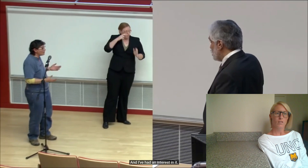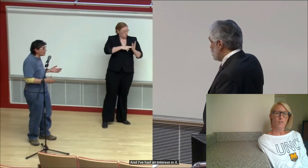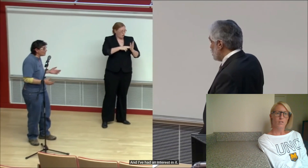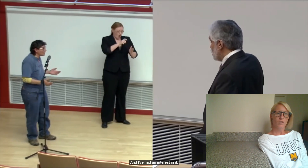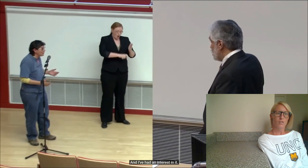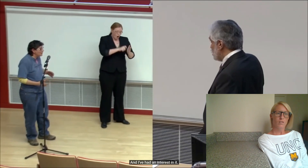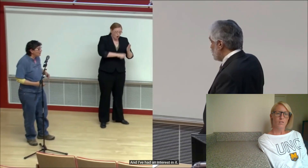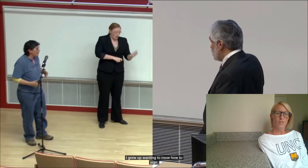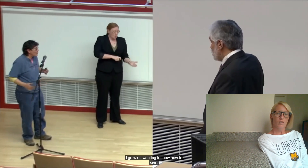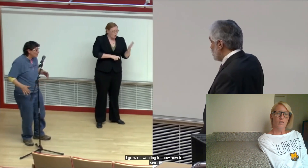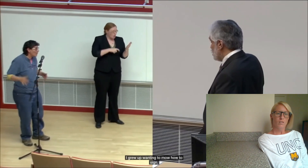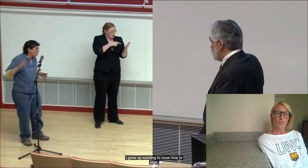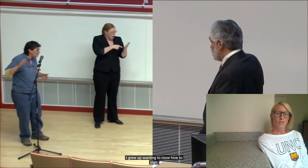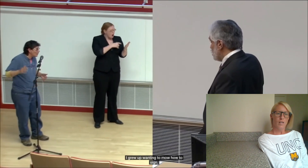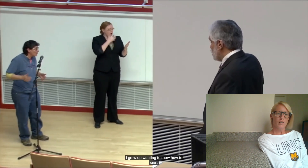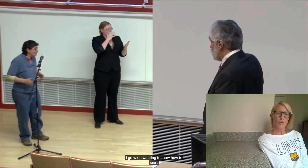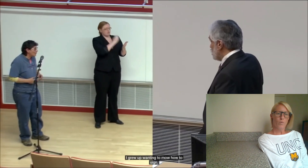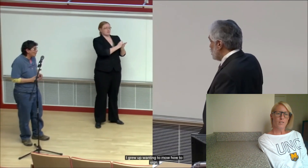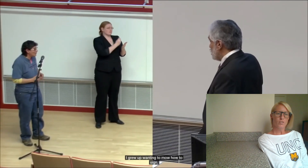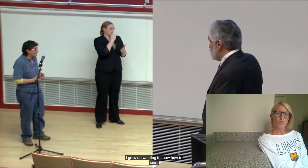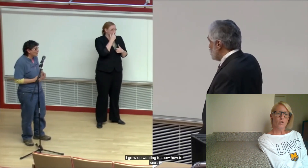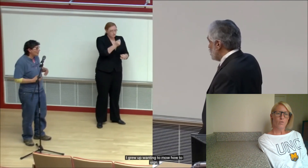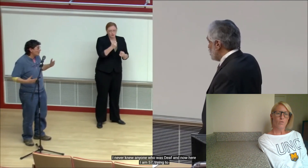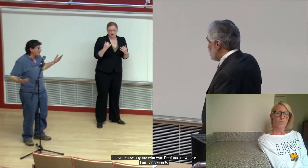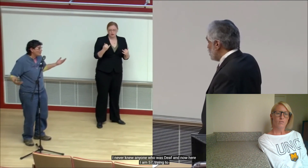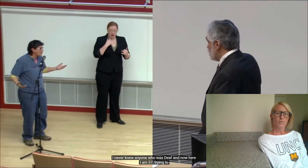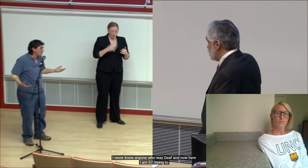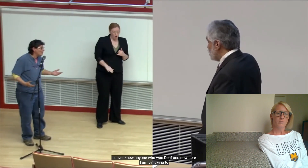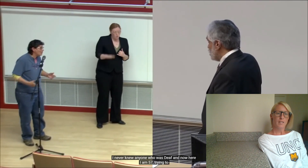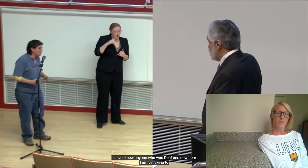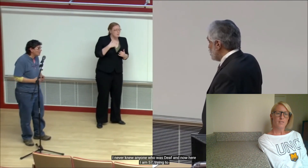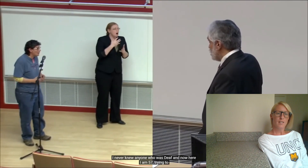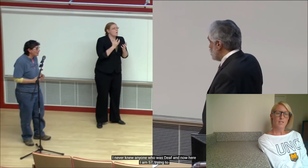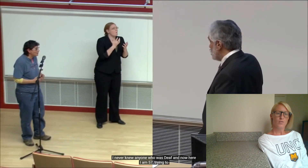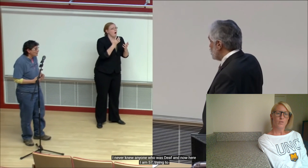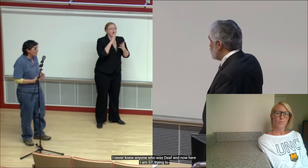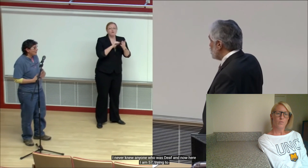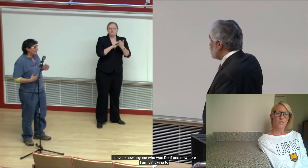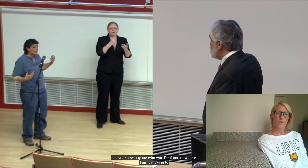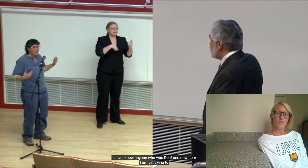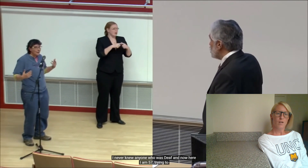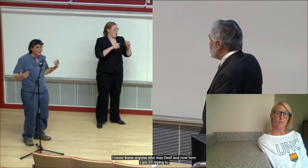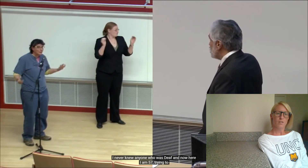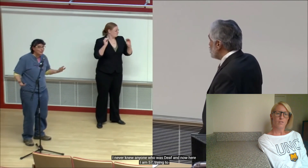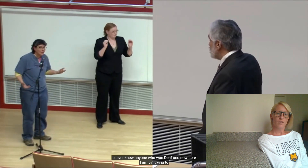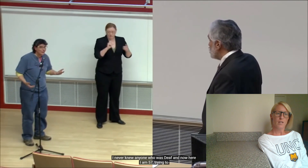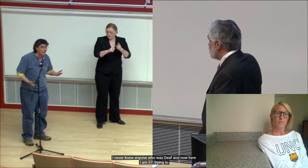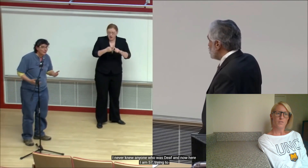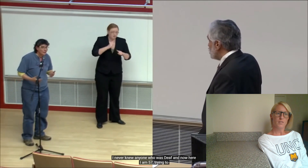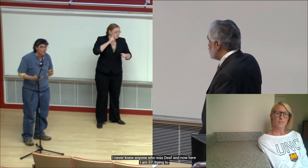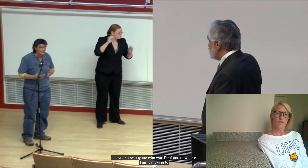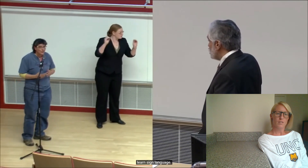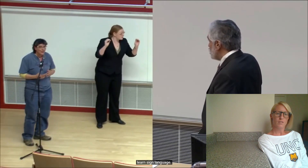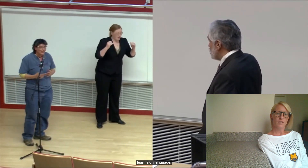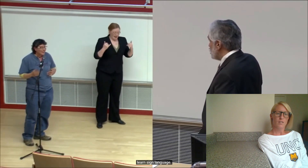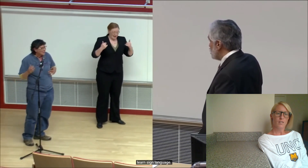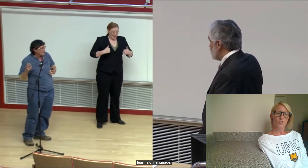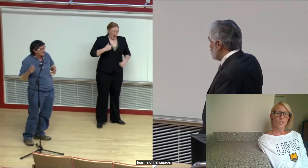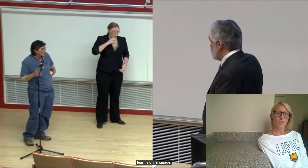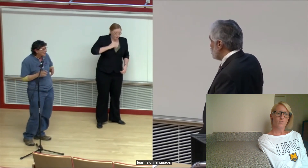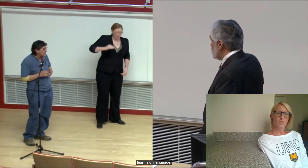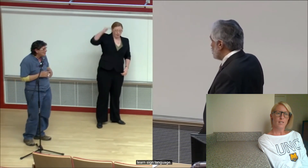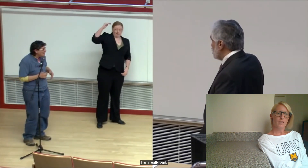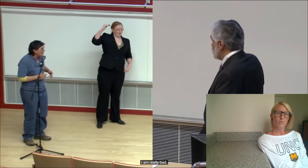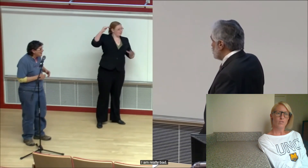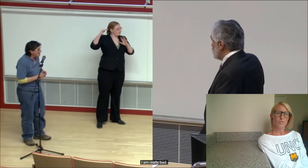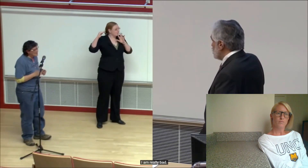I've had an interest in it. I grew up wanting to know how to sign. I never knew anyone who was deaf. And now here I am, 57, trying to learn how to